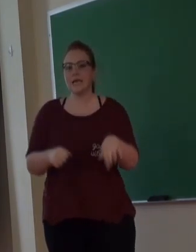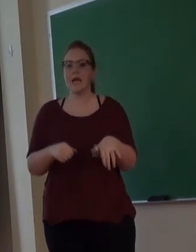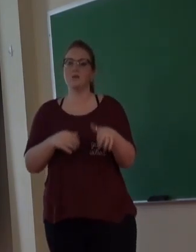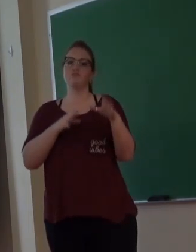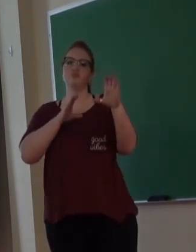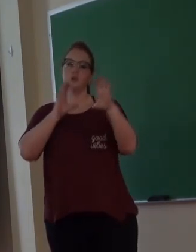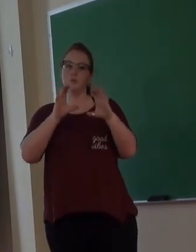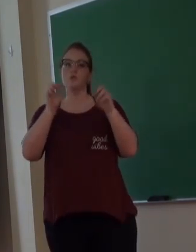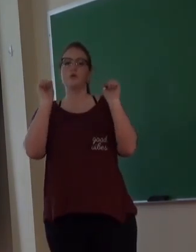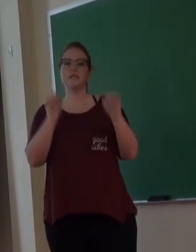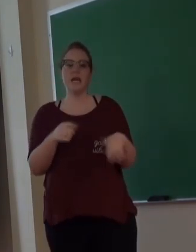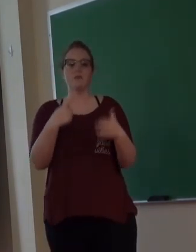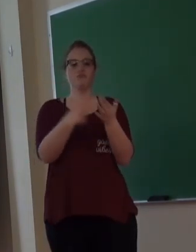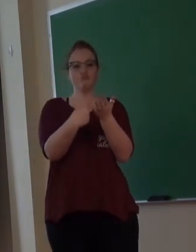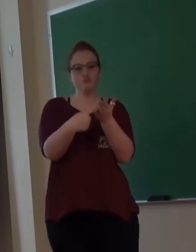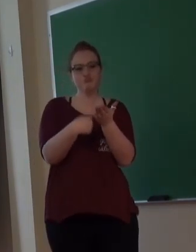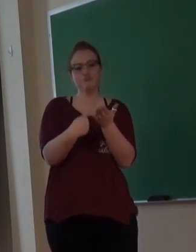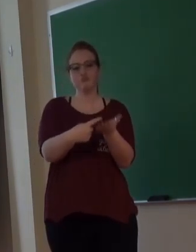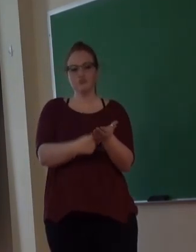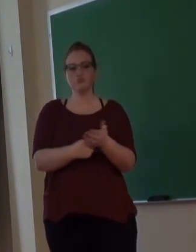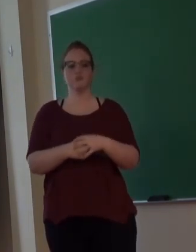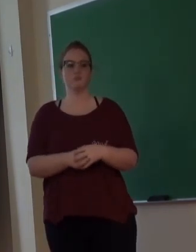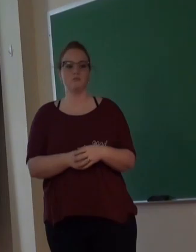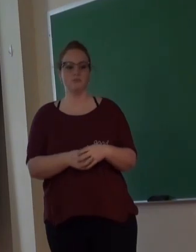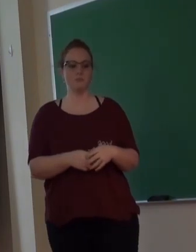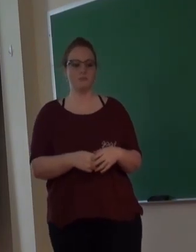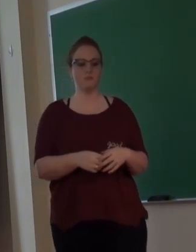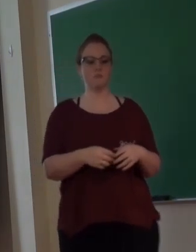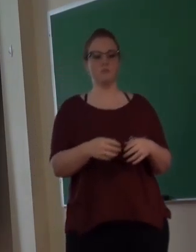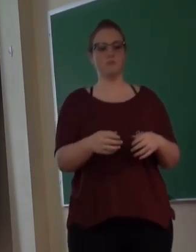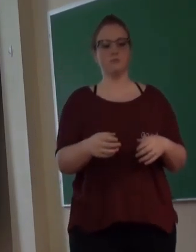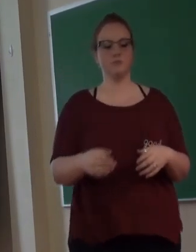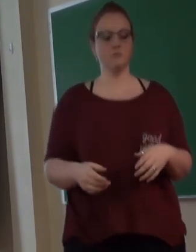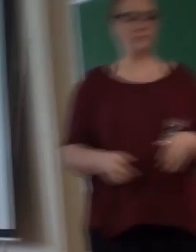and carry your part of the conversation. Time management skills, you guys are